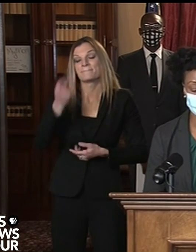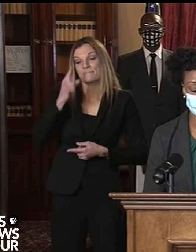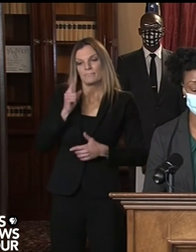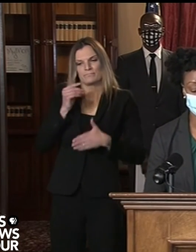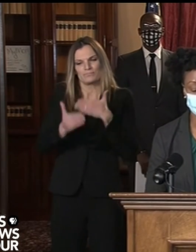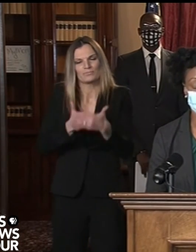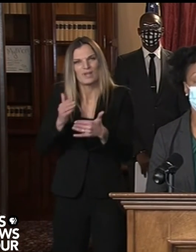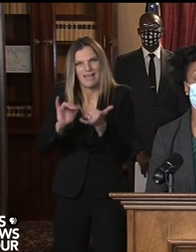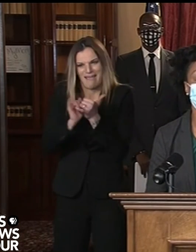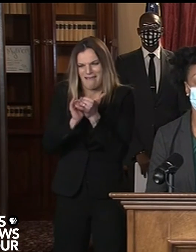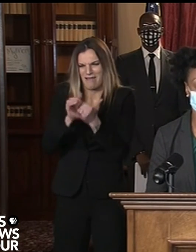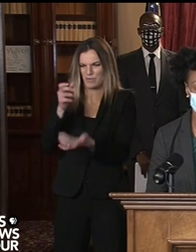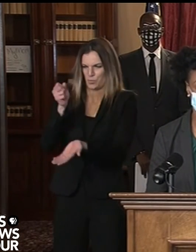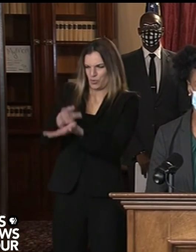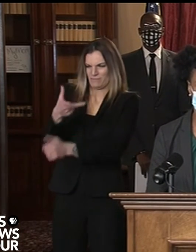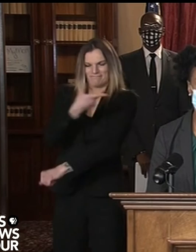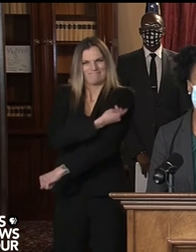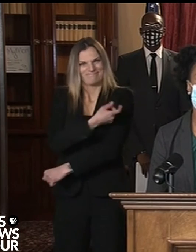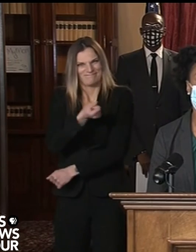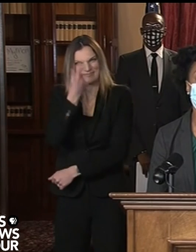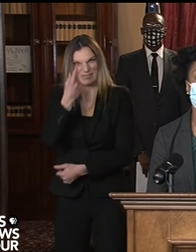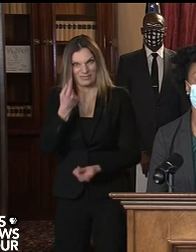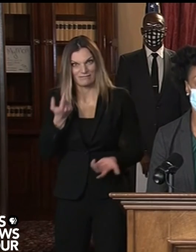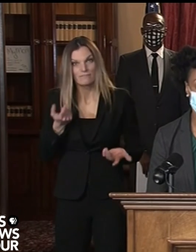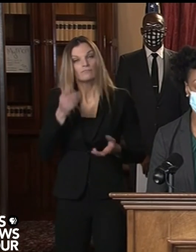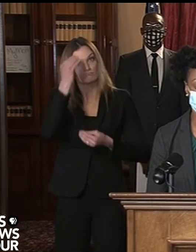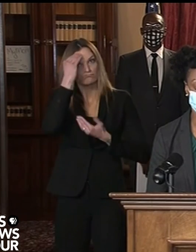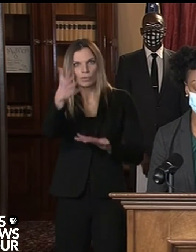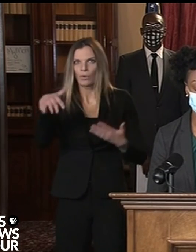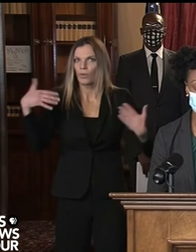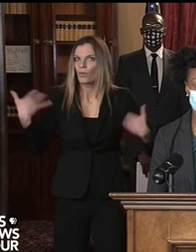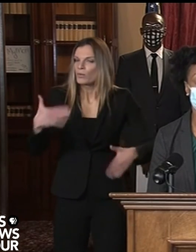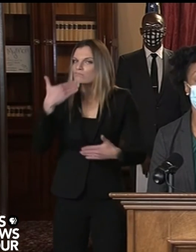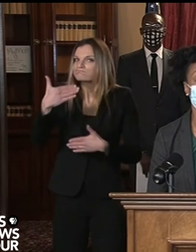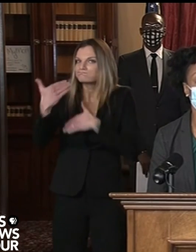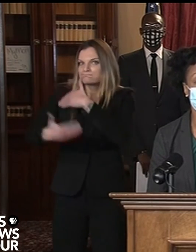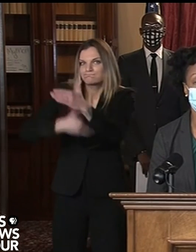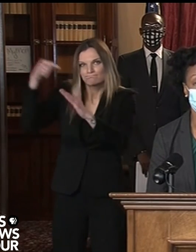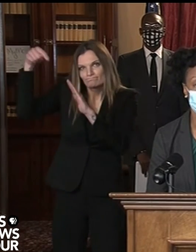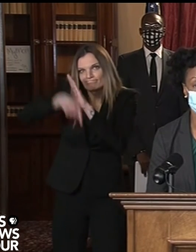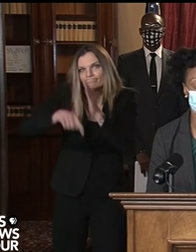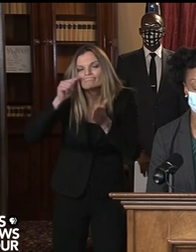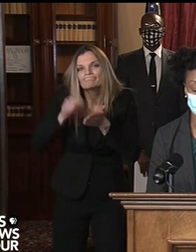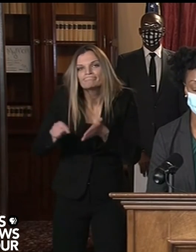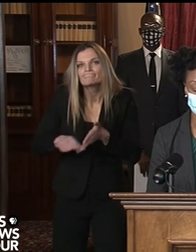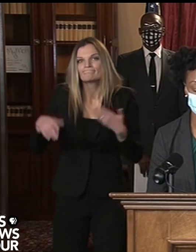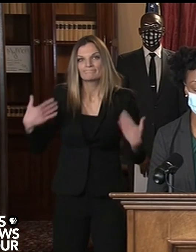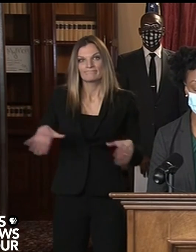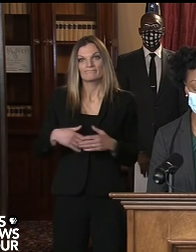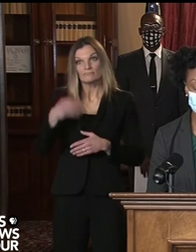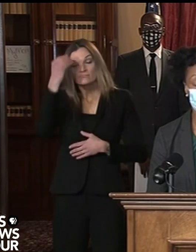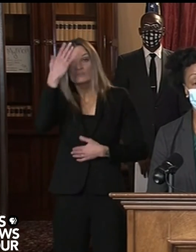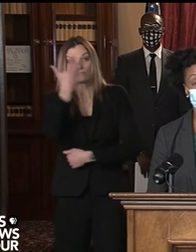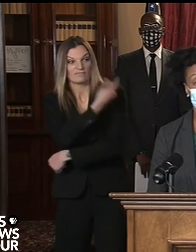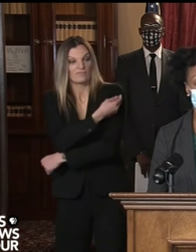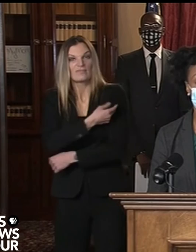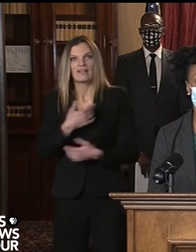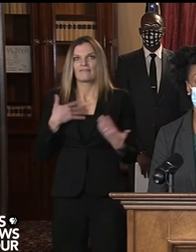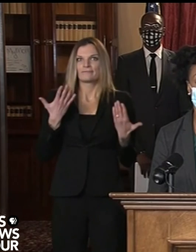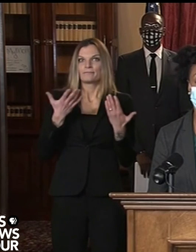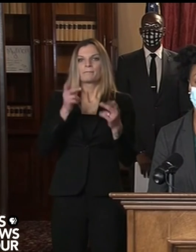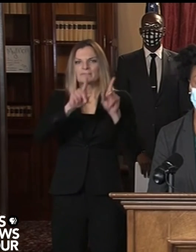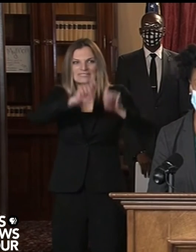this vaccine being approved is solid. Tens of thousands of people have been involved in trials already, and while